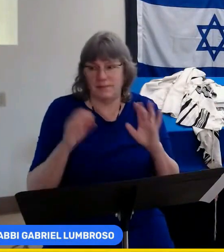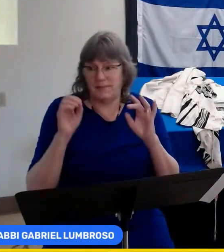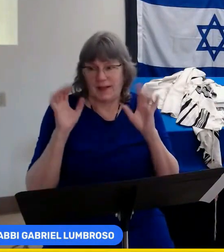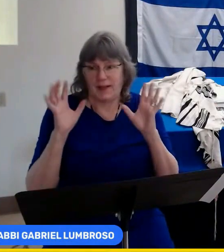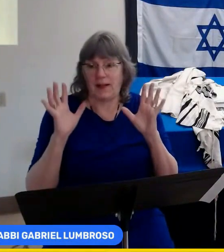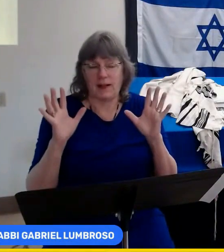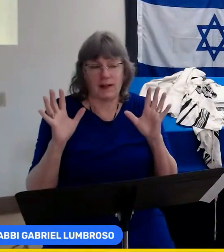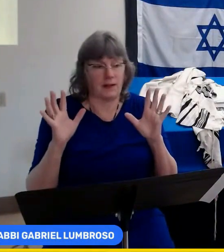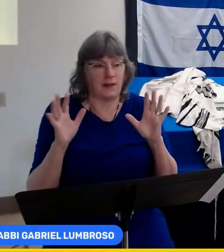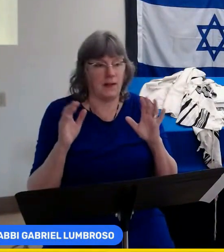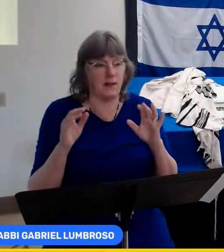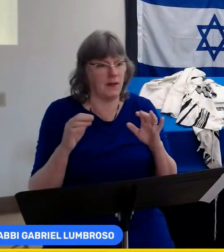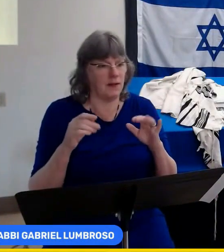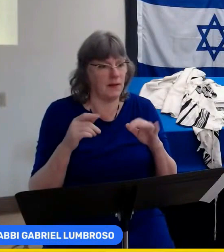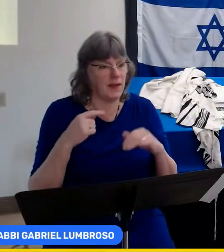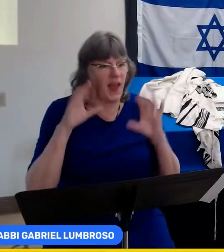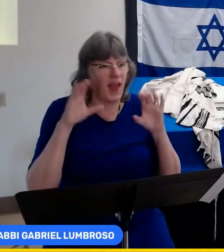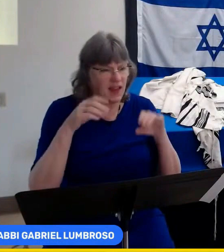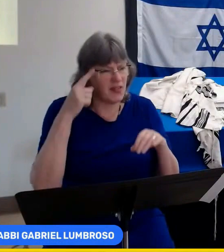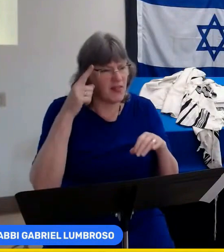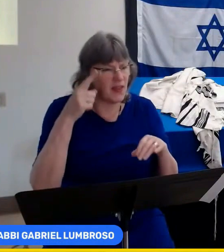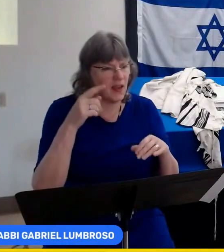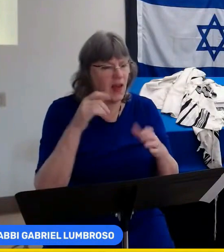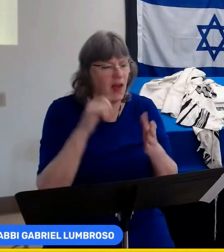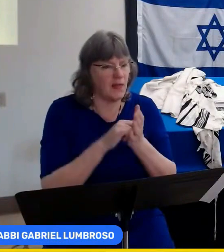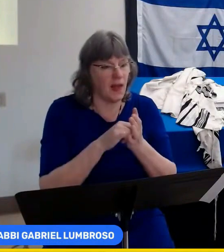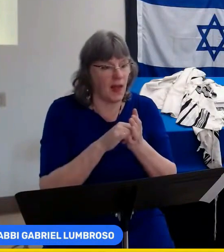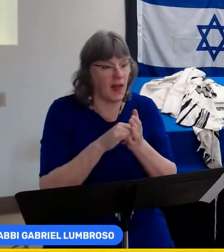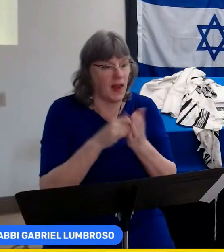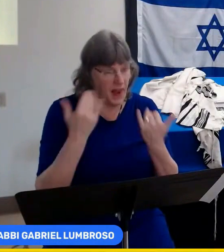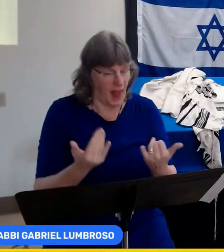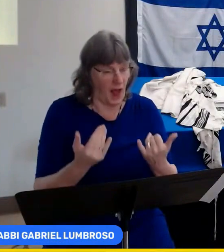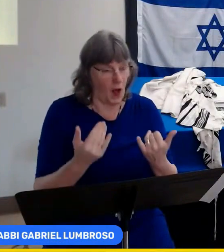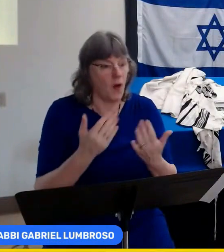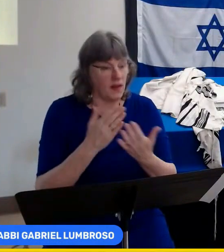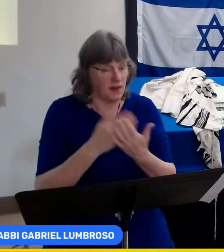That the words Hashem spoke at Mount Horeb are